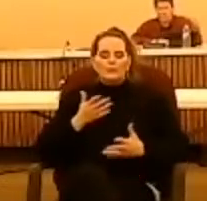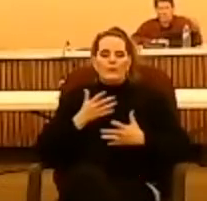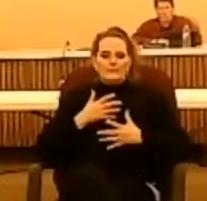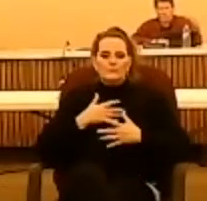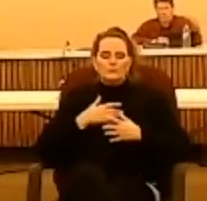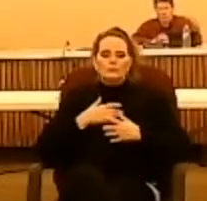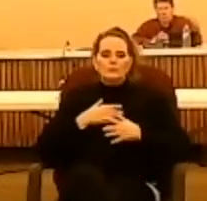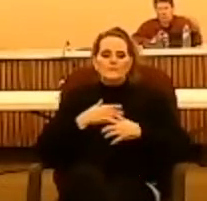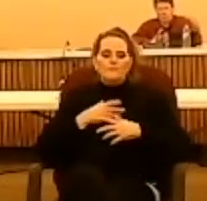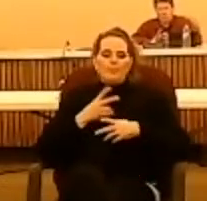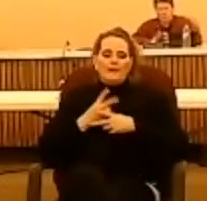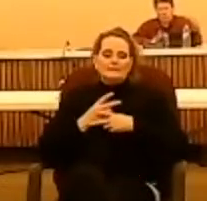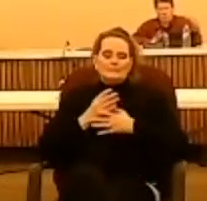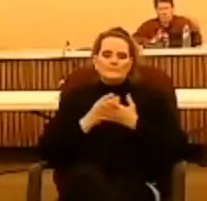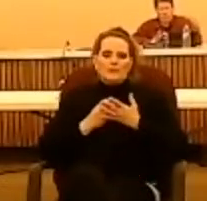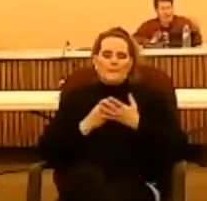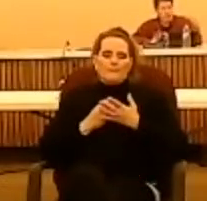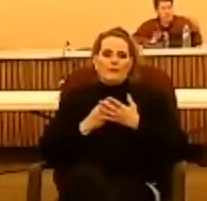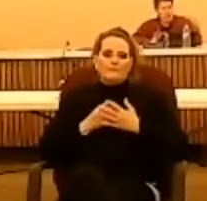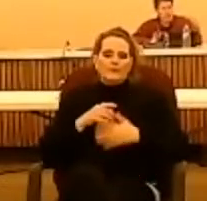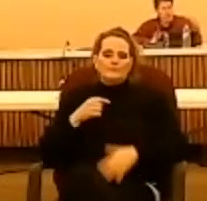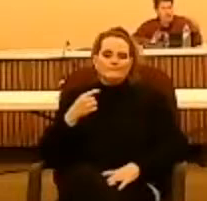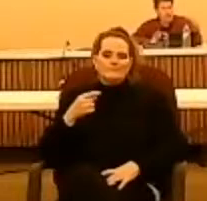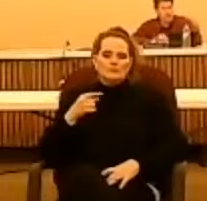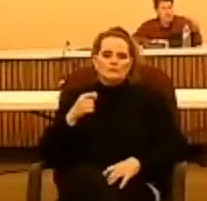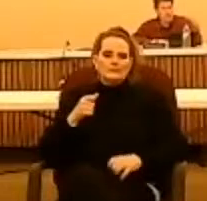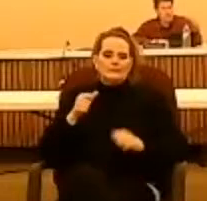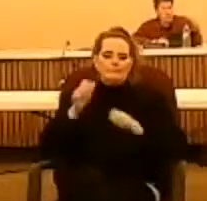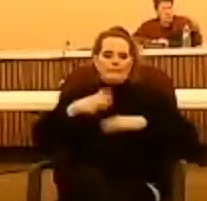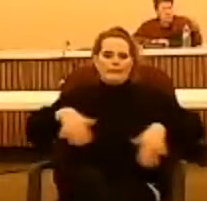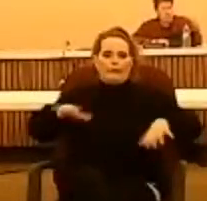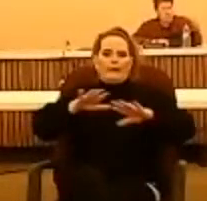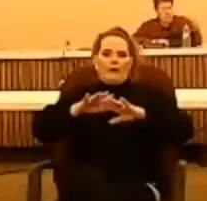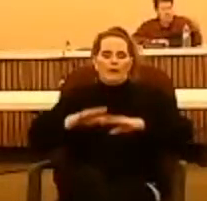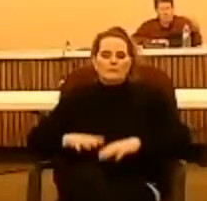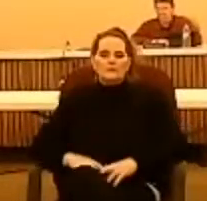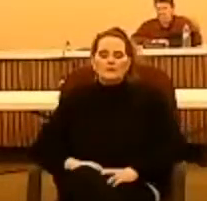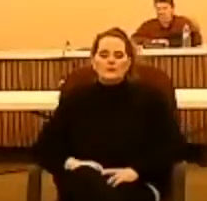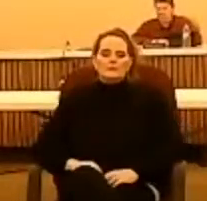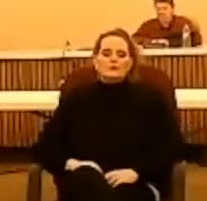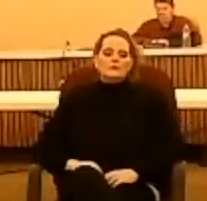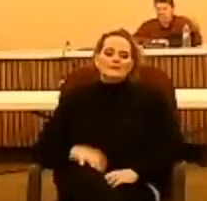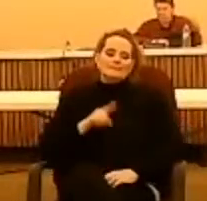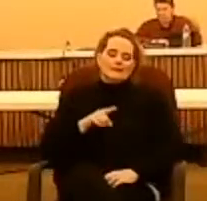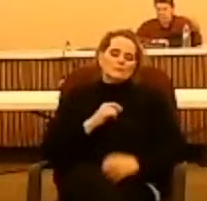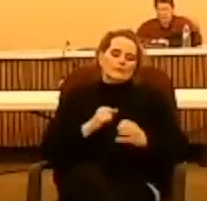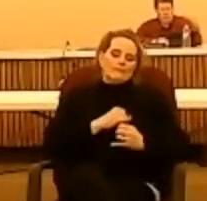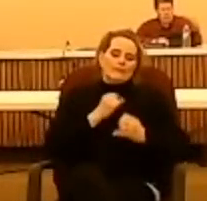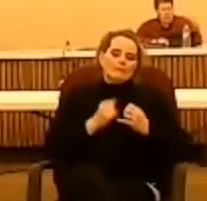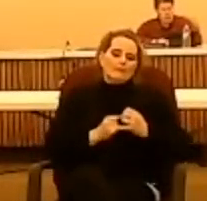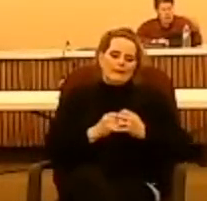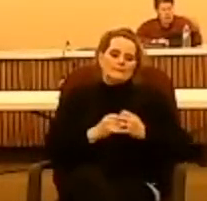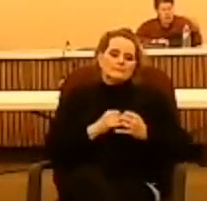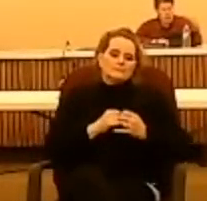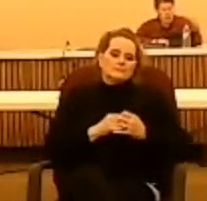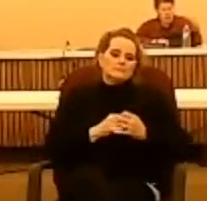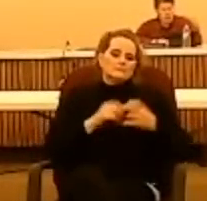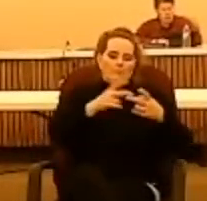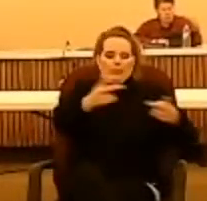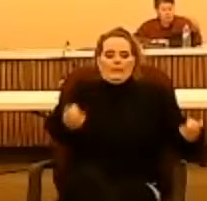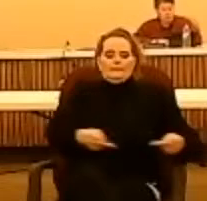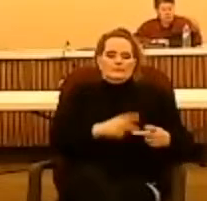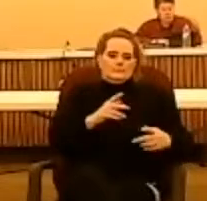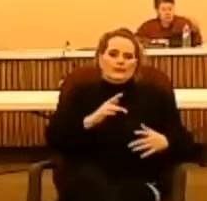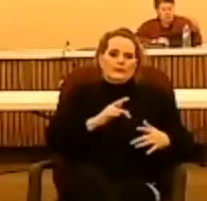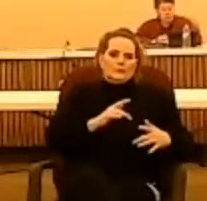This is one of the last open areas in the this portion of Riverton. They